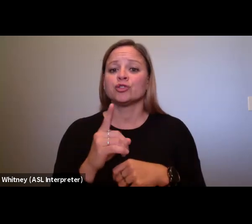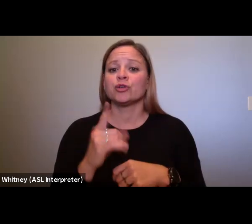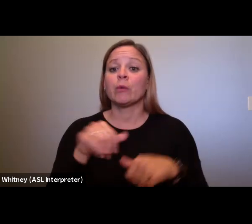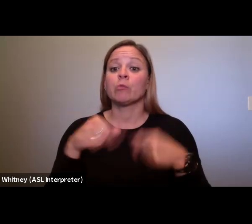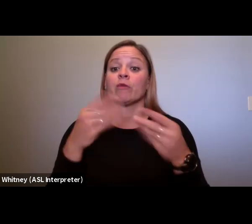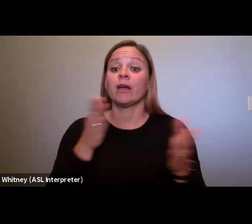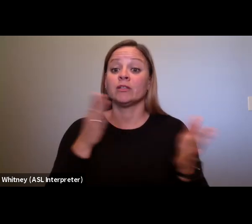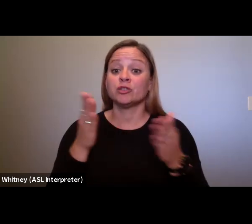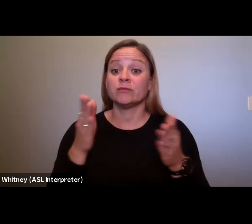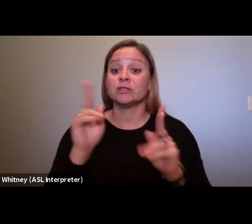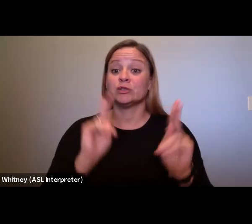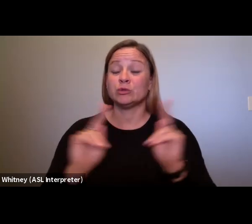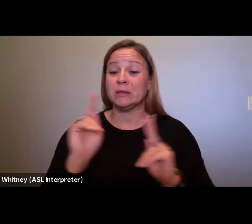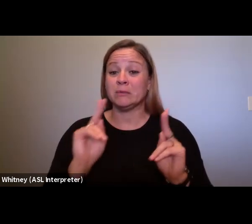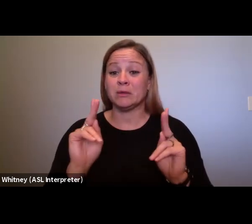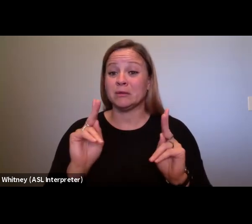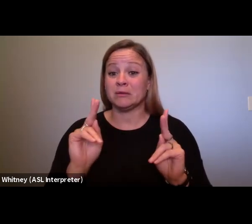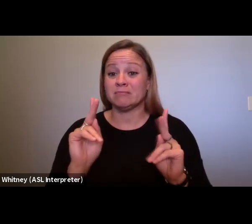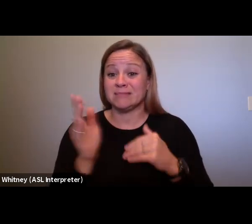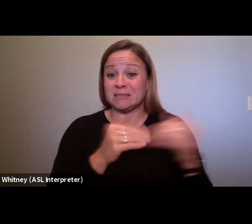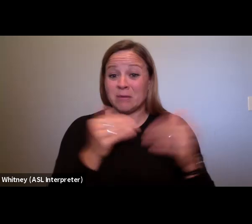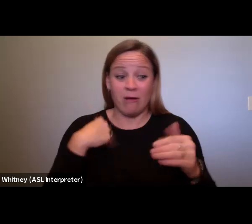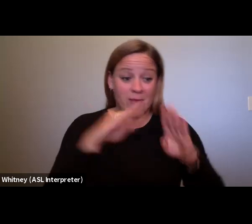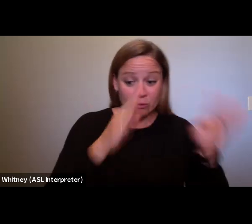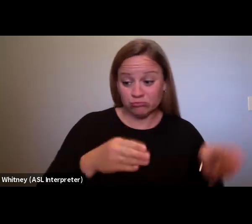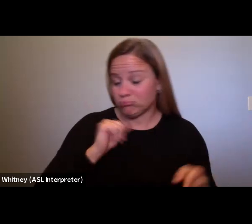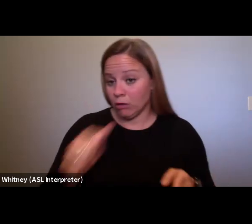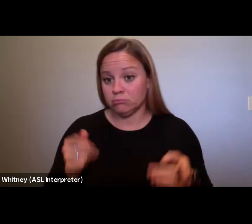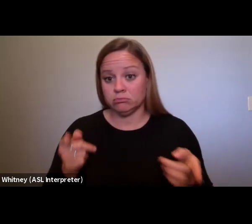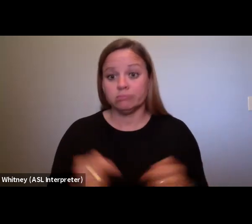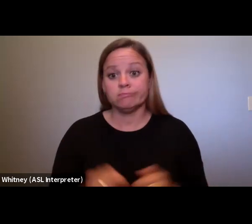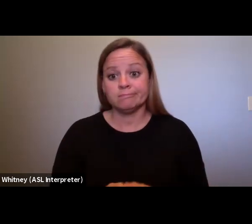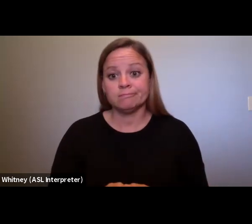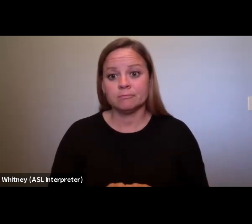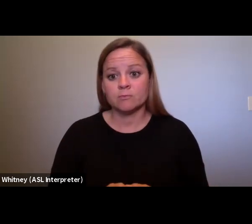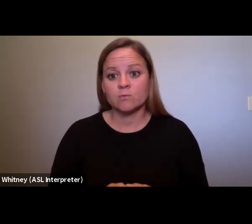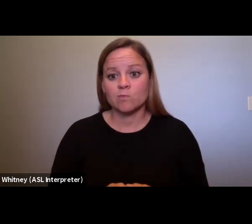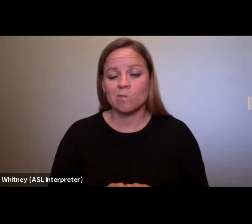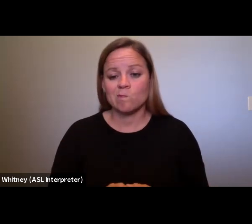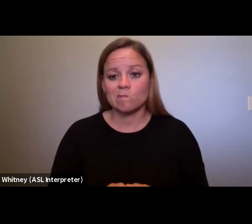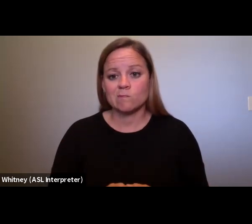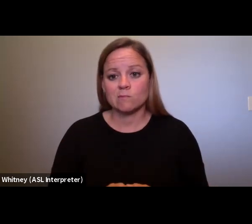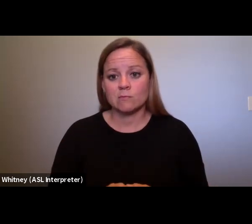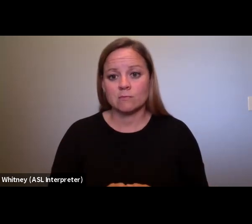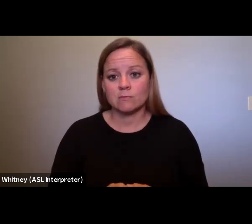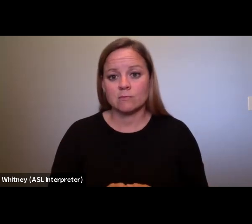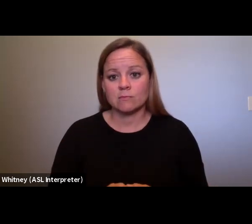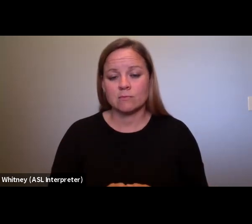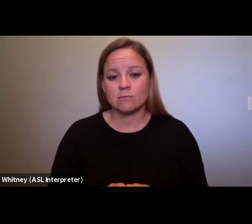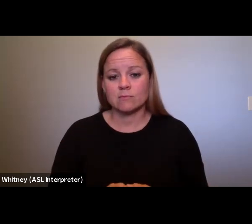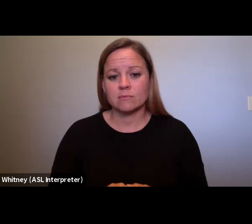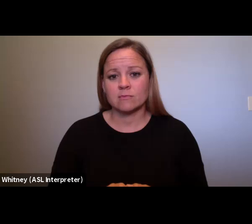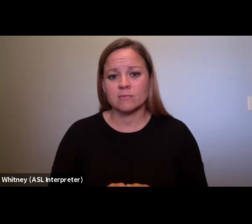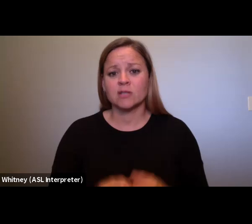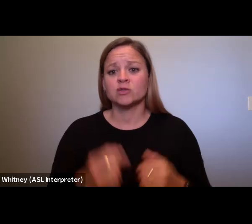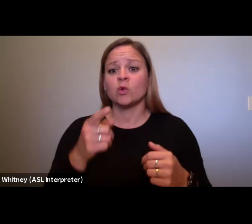to people even when they're unhoused, even when they don't have you know, a place to live, so that they can